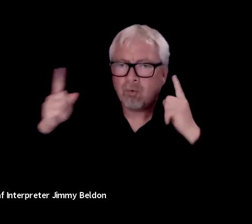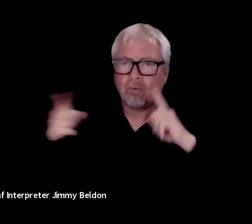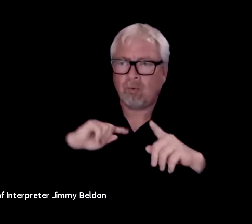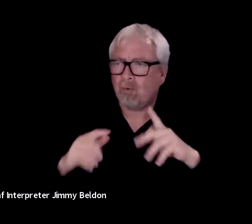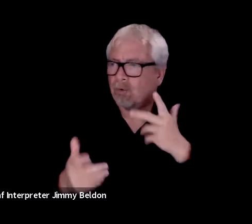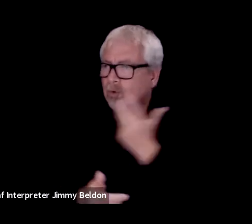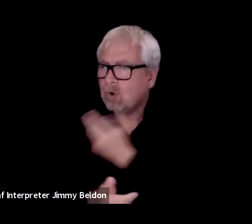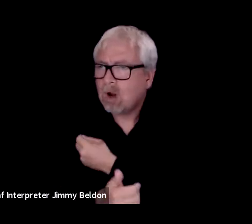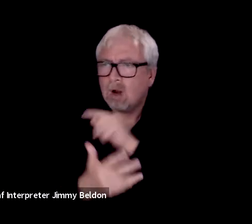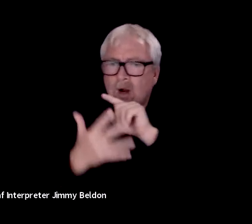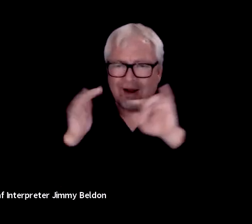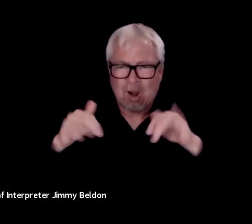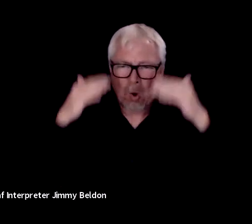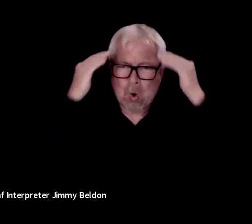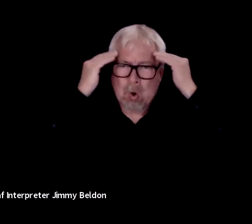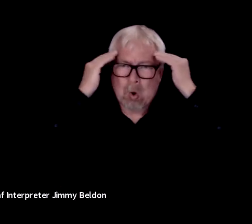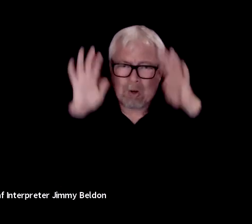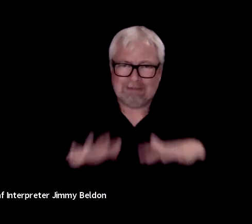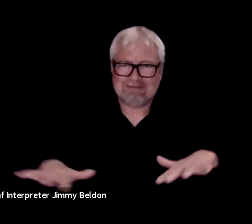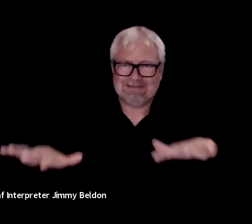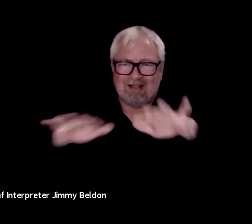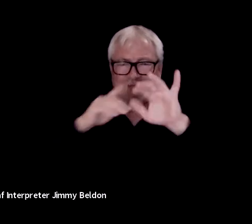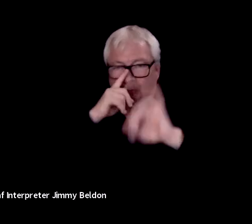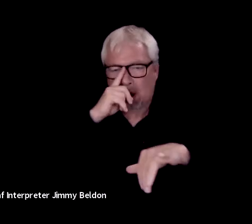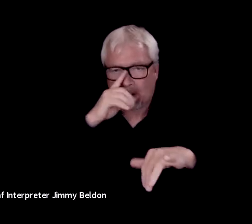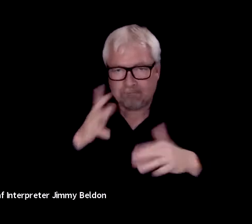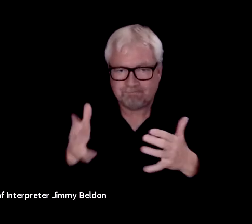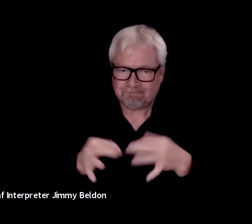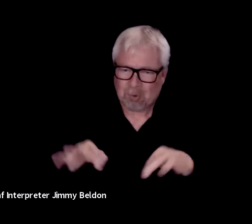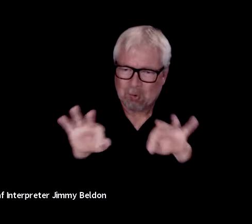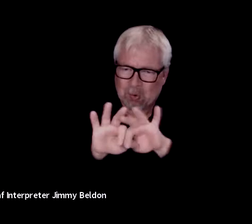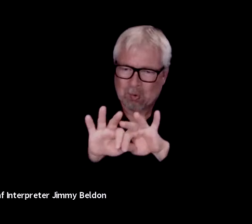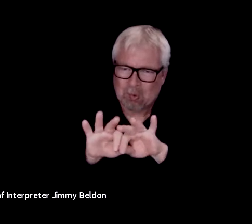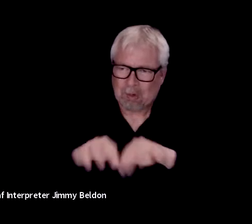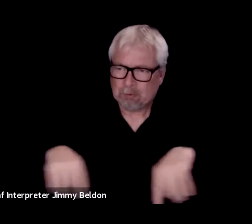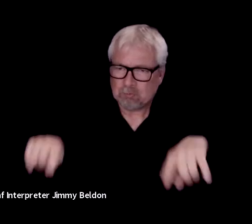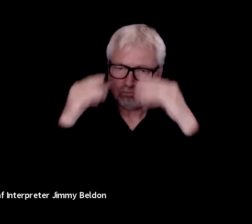when state and county fairs are open,